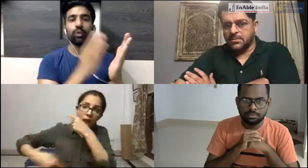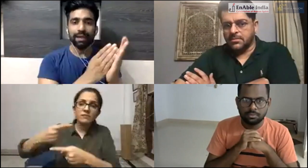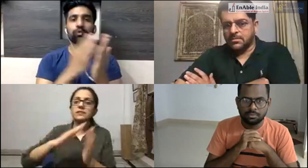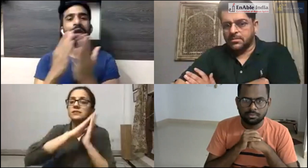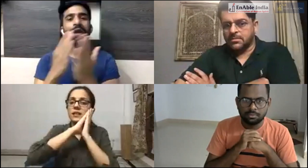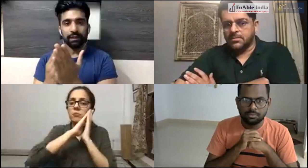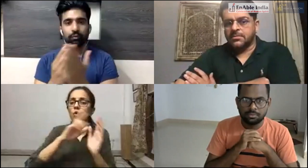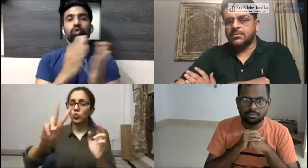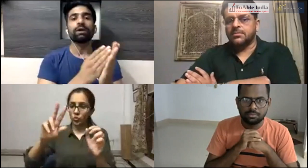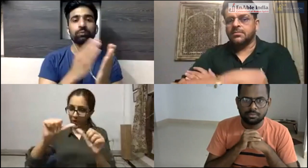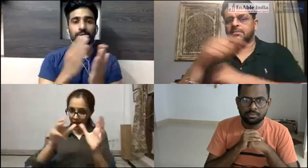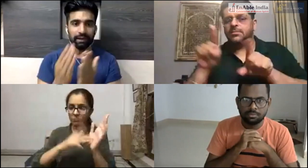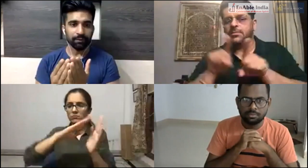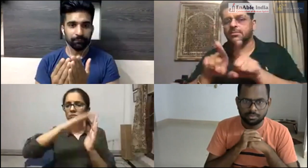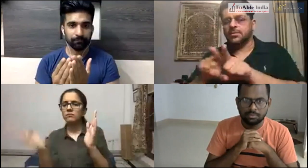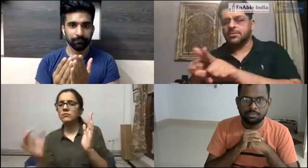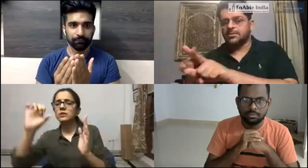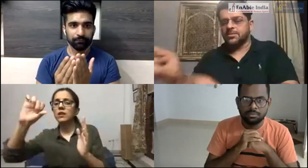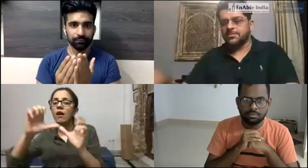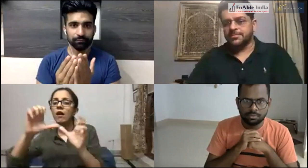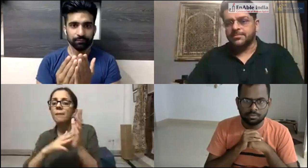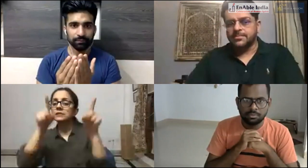2 a.m. to 9 a.m.